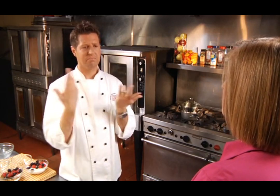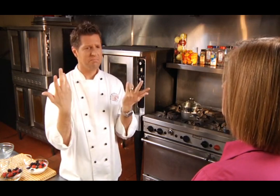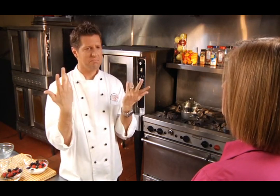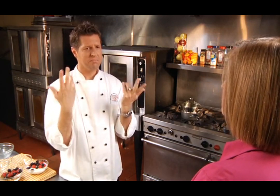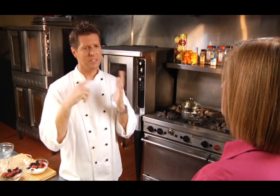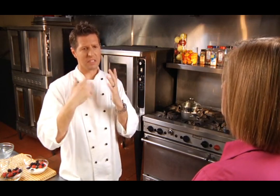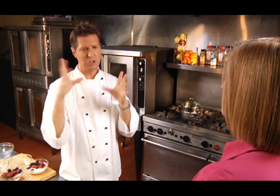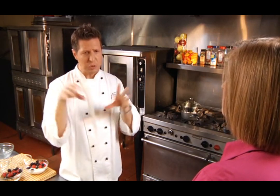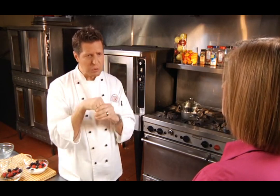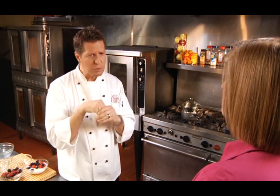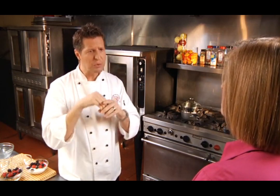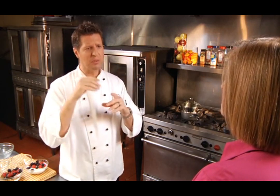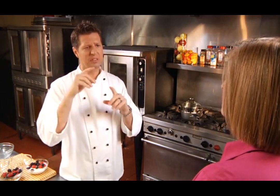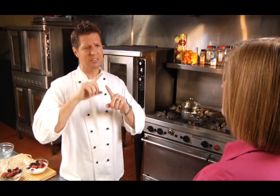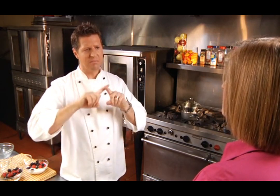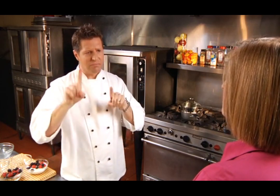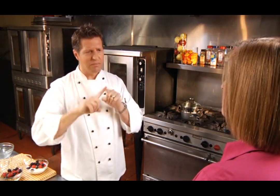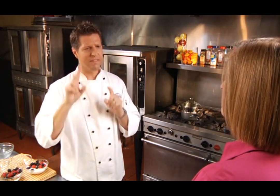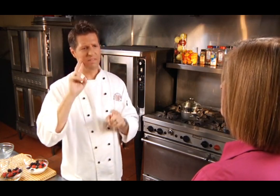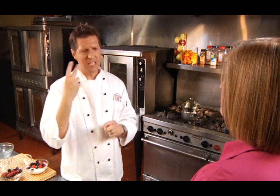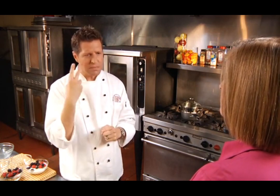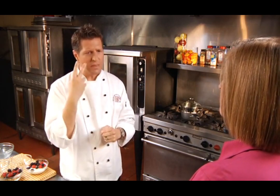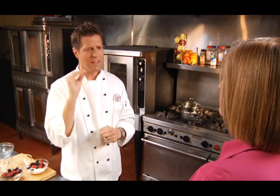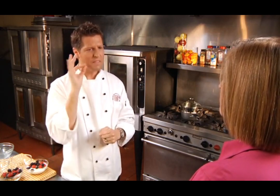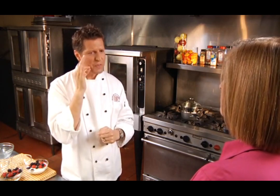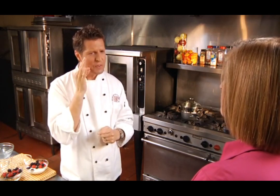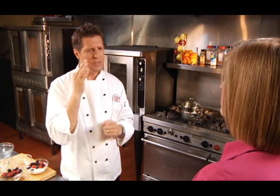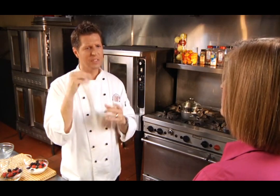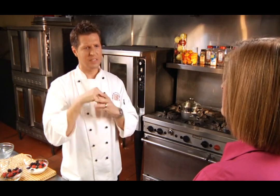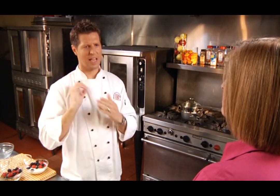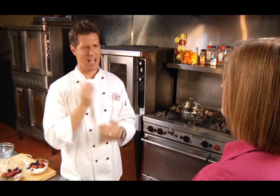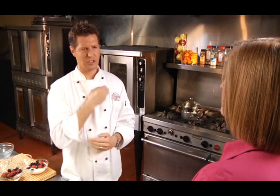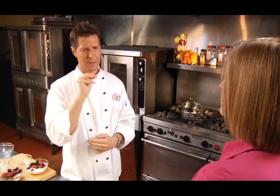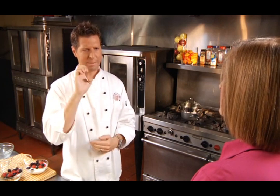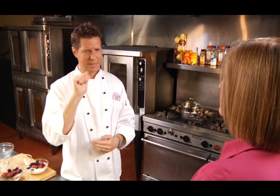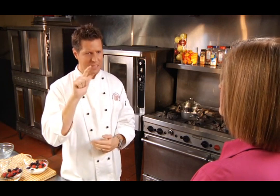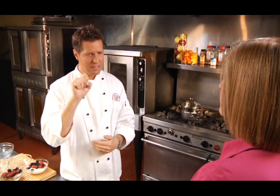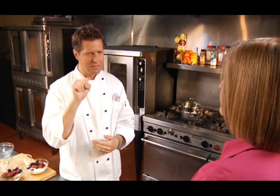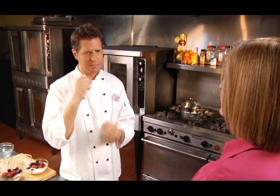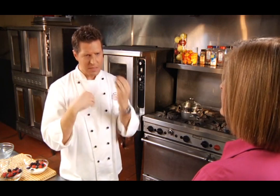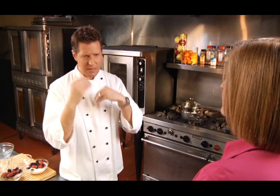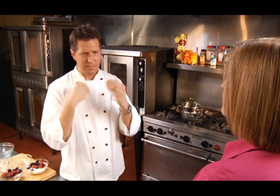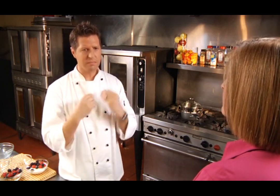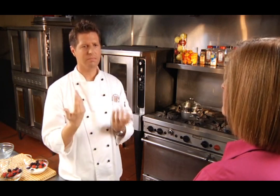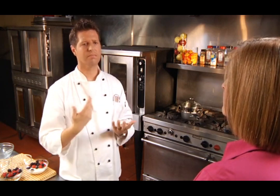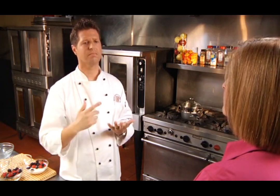exercise every day, include lots of vegetables and fruits into our meals, and limit alcohol intake.